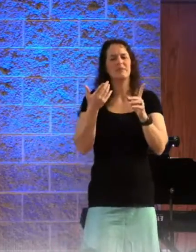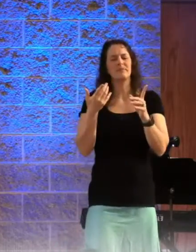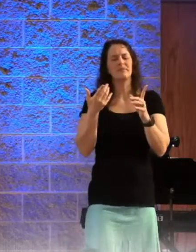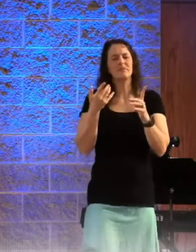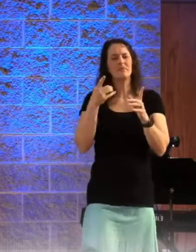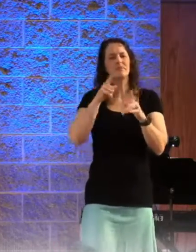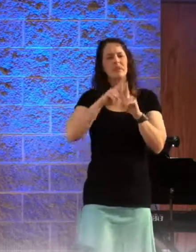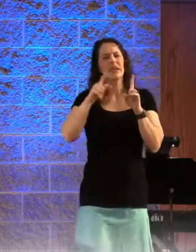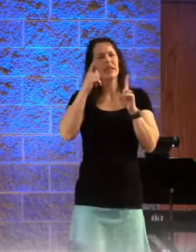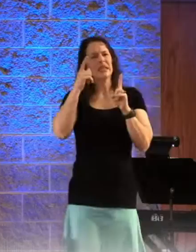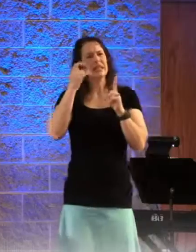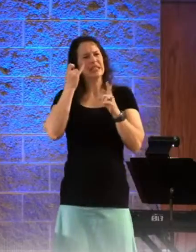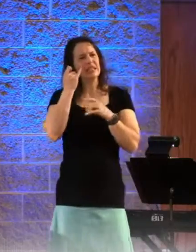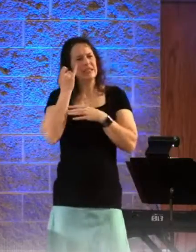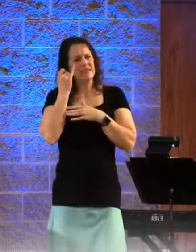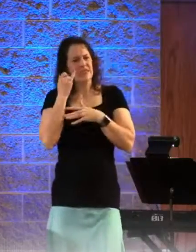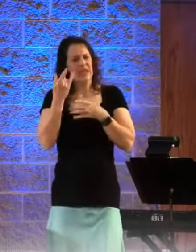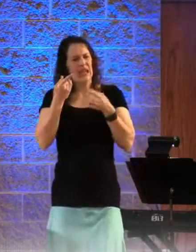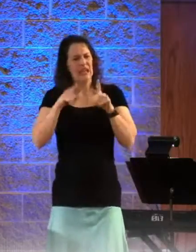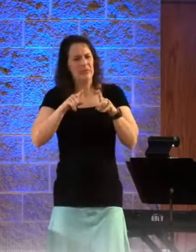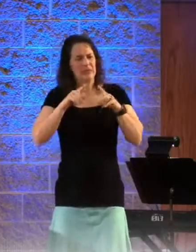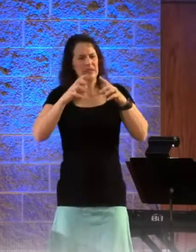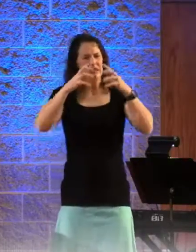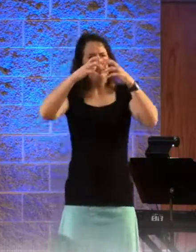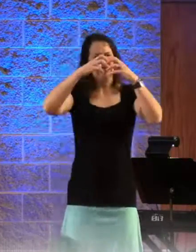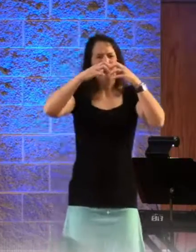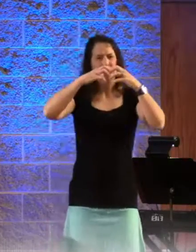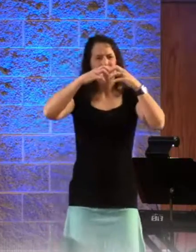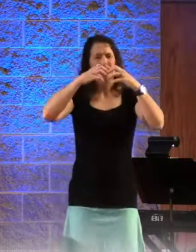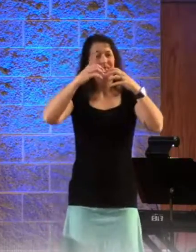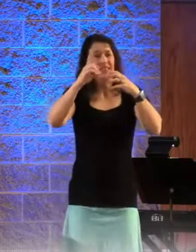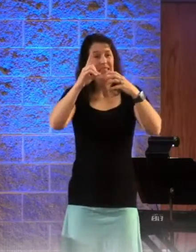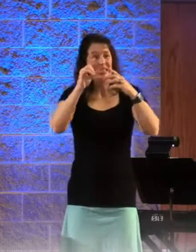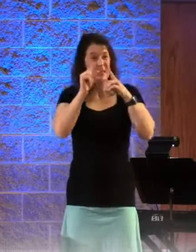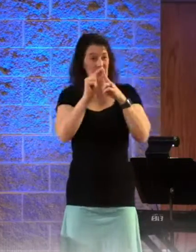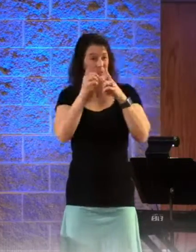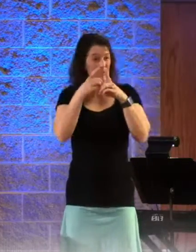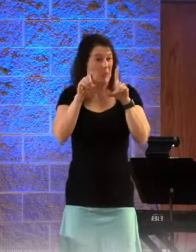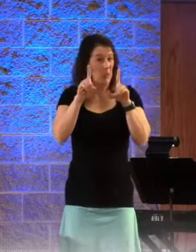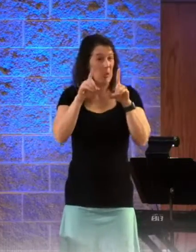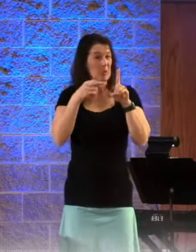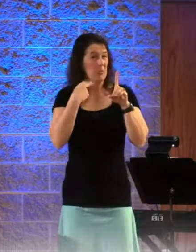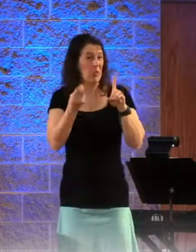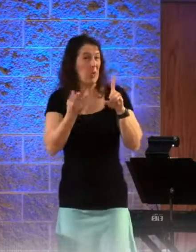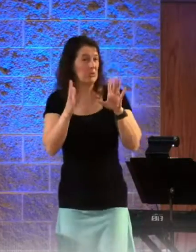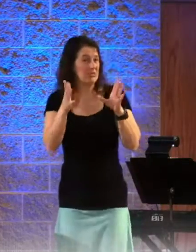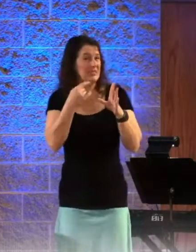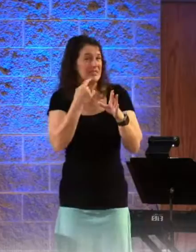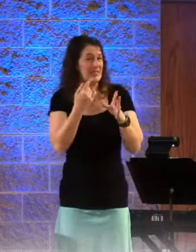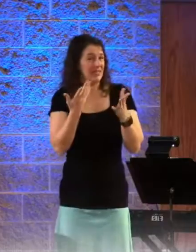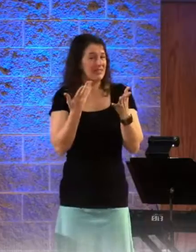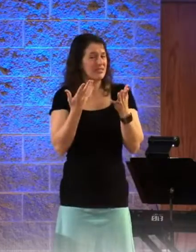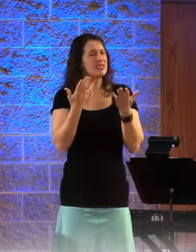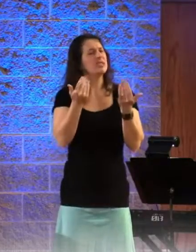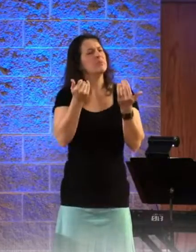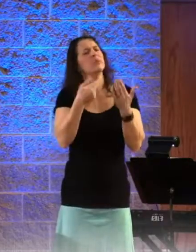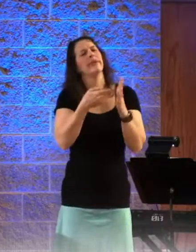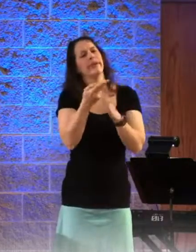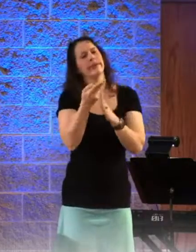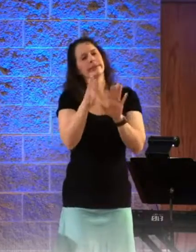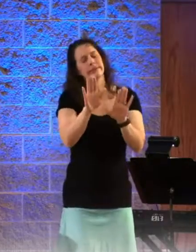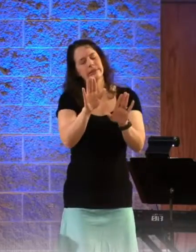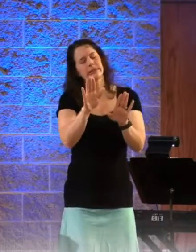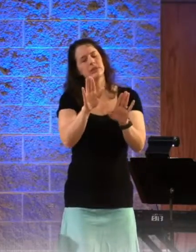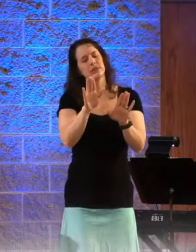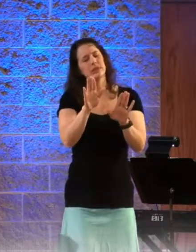on a precipice and the D word has been voiced, come on now, let's be honest. Let's be honest. For those of us who